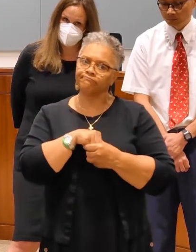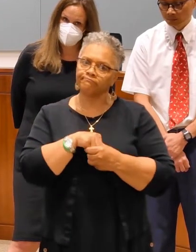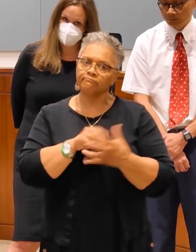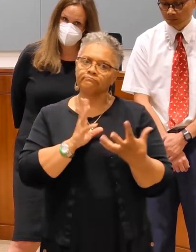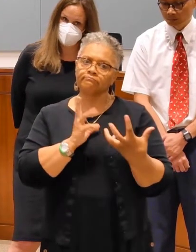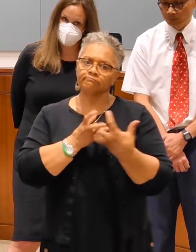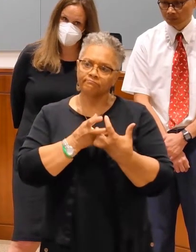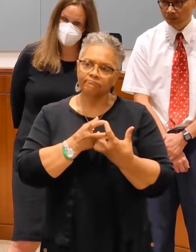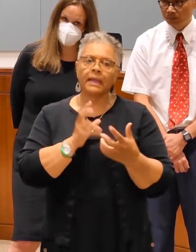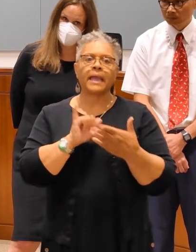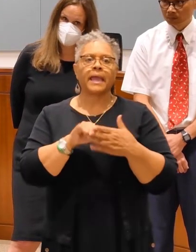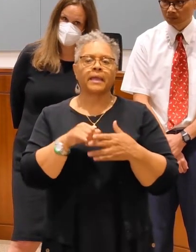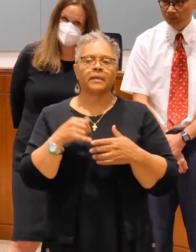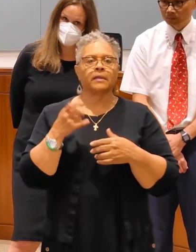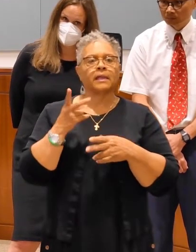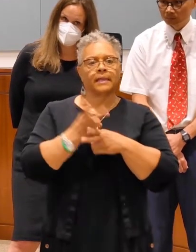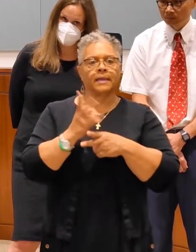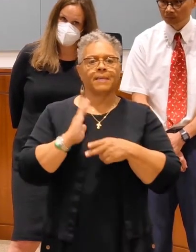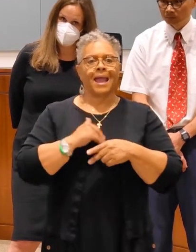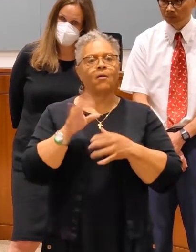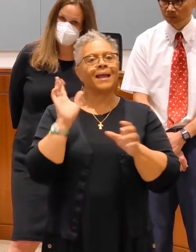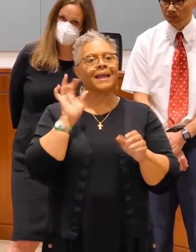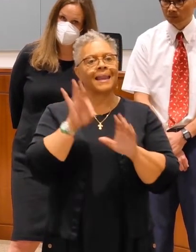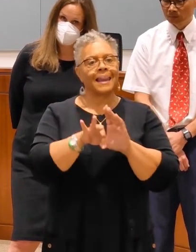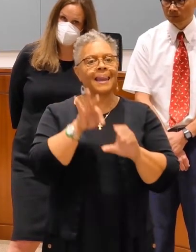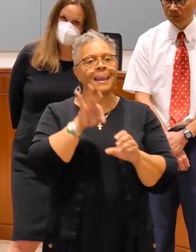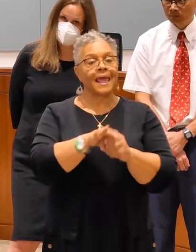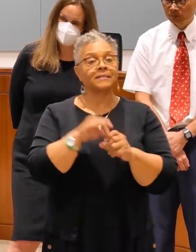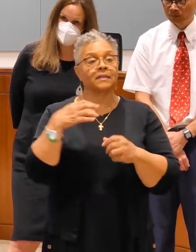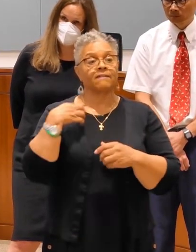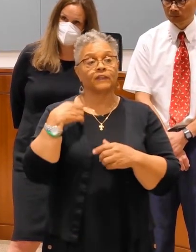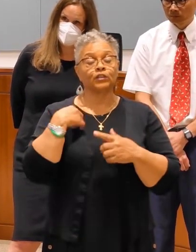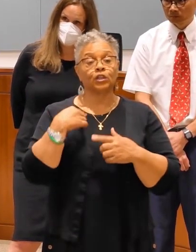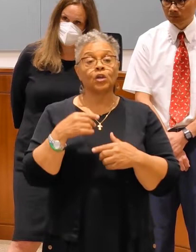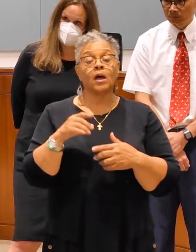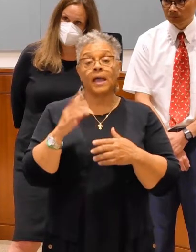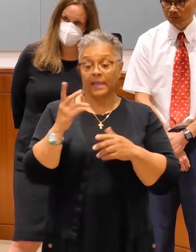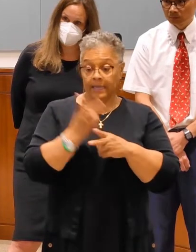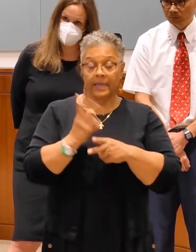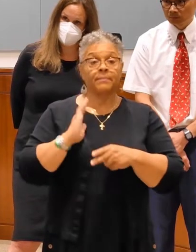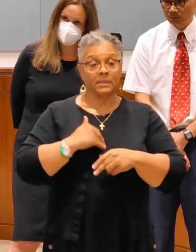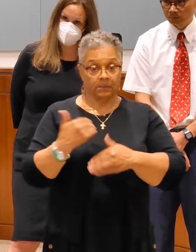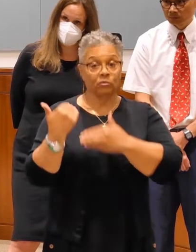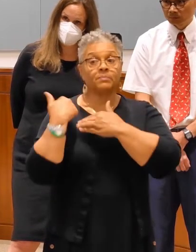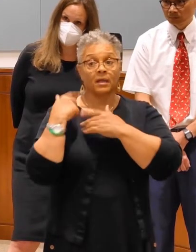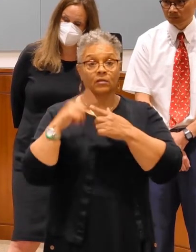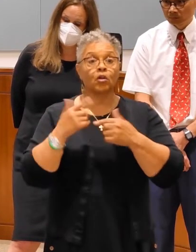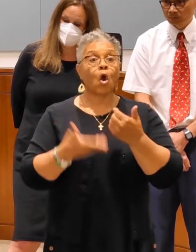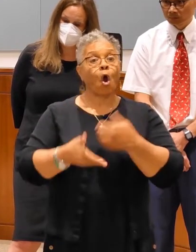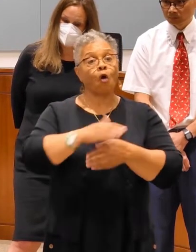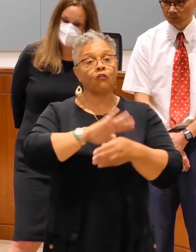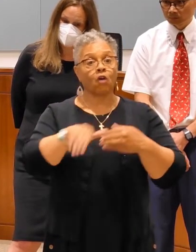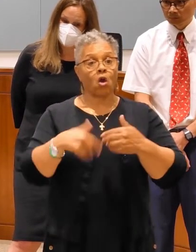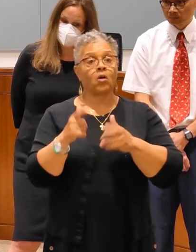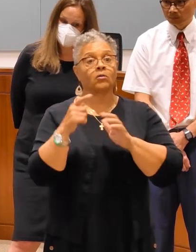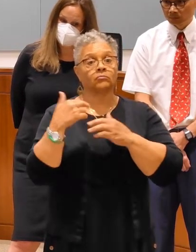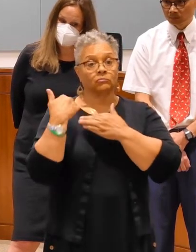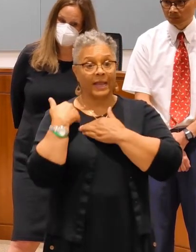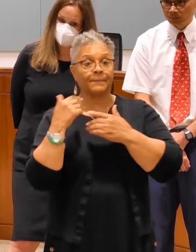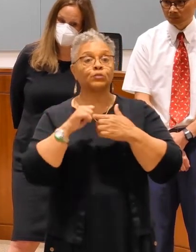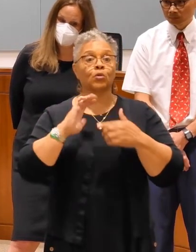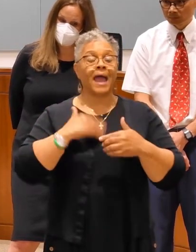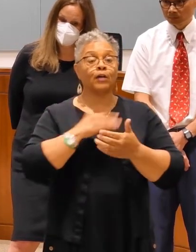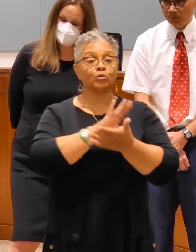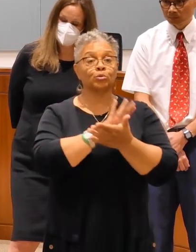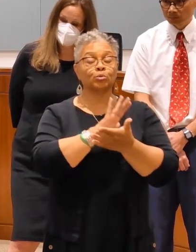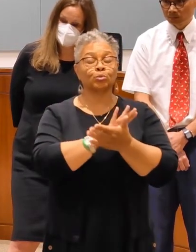and hold our elected officials and myself accountable to funding the things that matter to the overall viability of our school system.